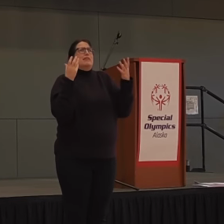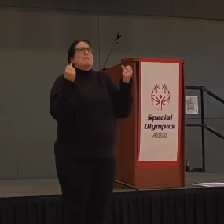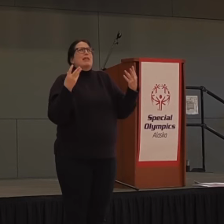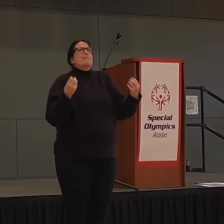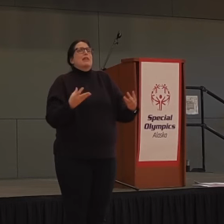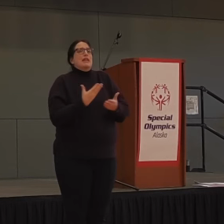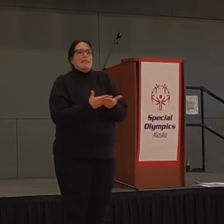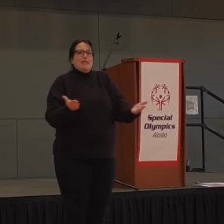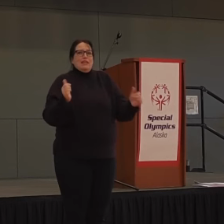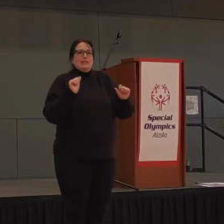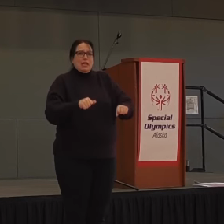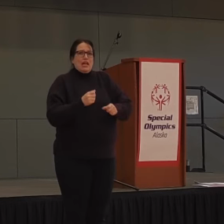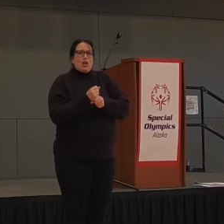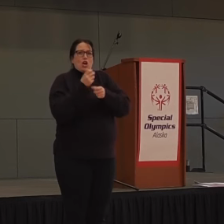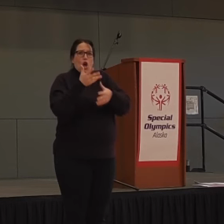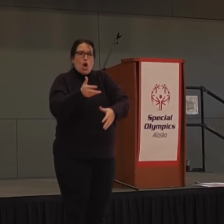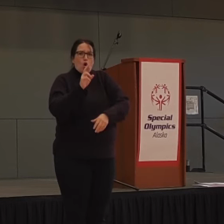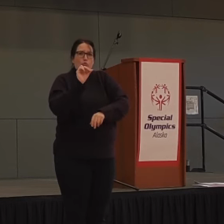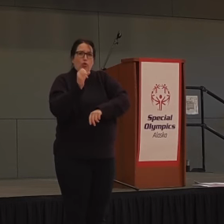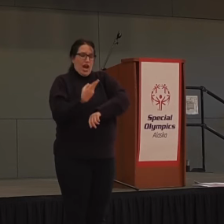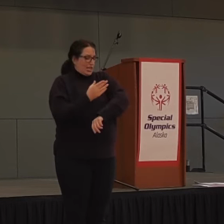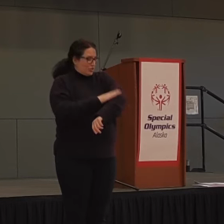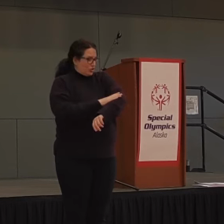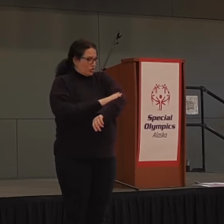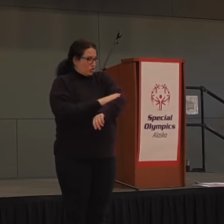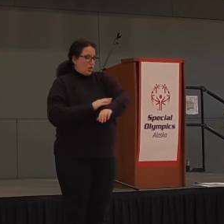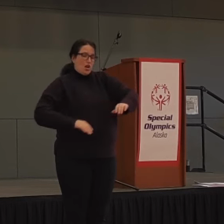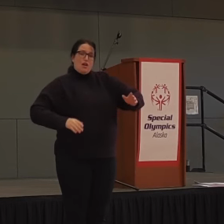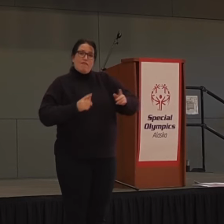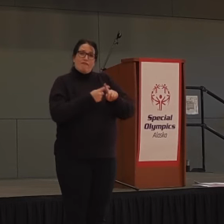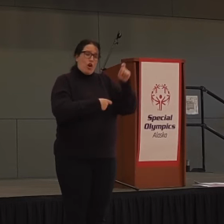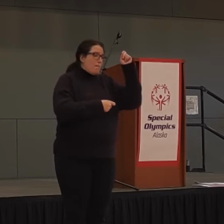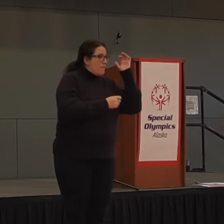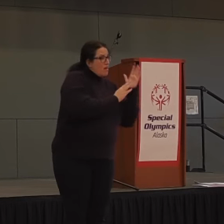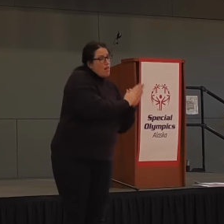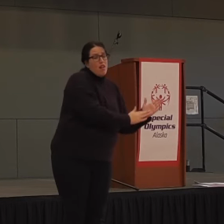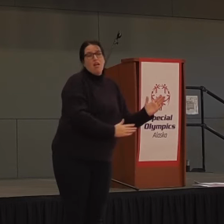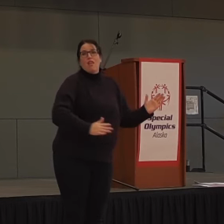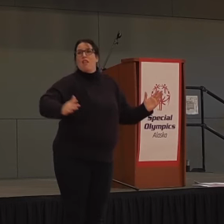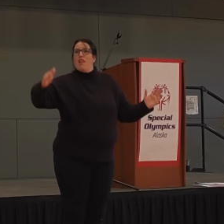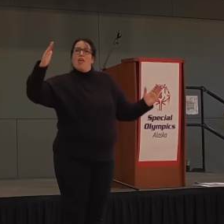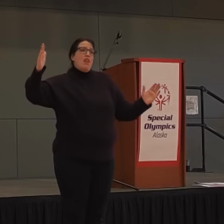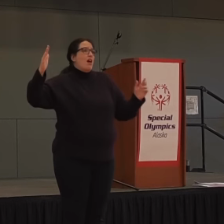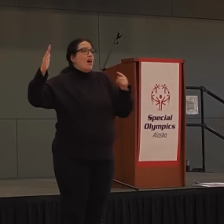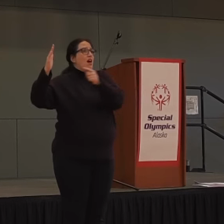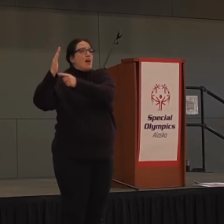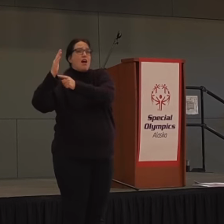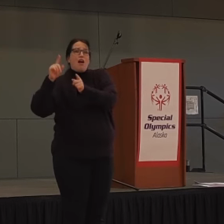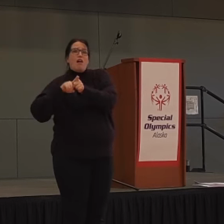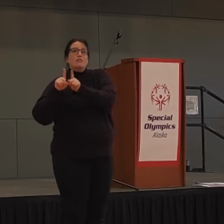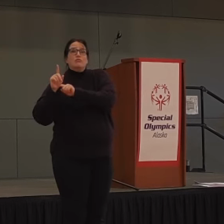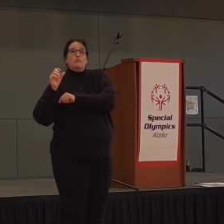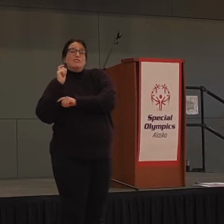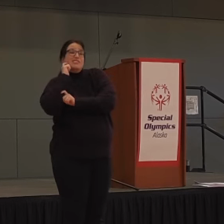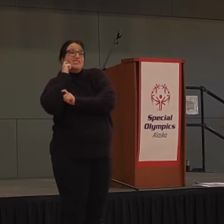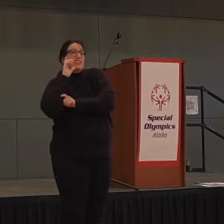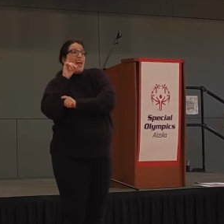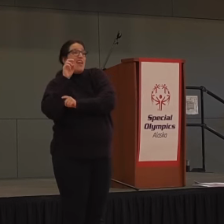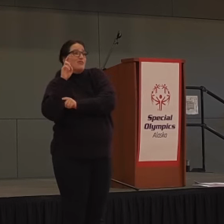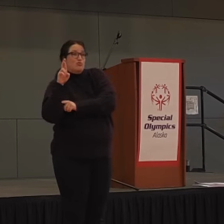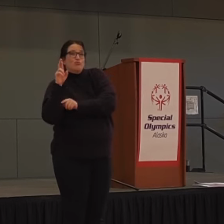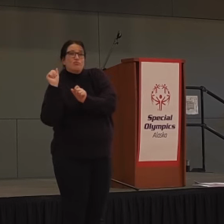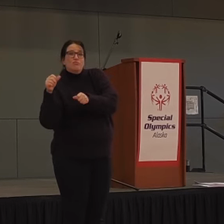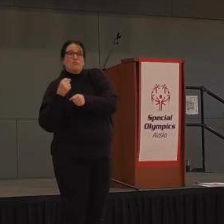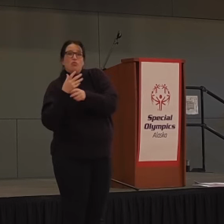a disease of the skin called skin cancer. Dementia is like that. When I hear the word